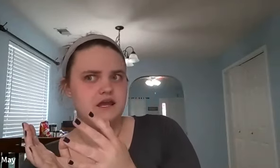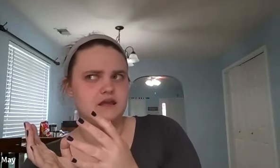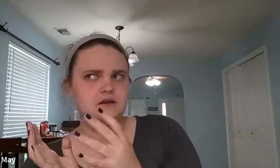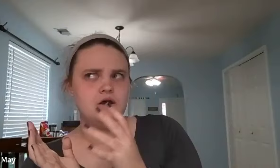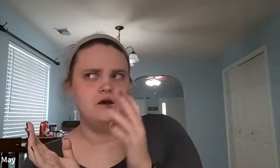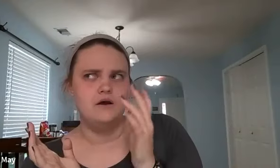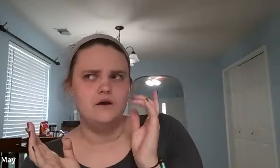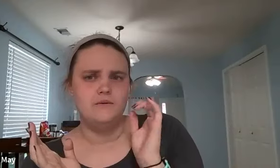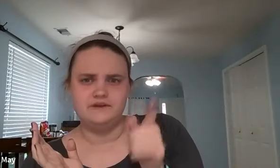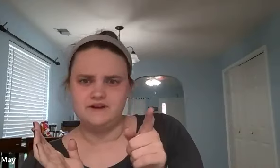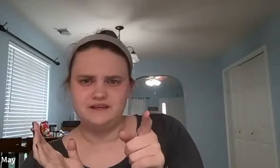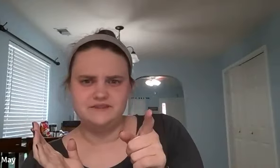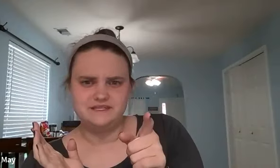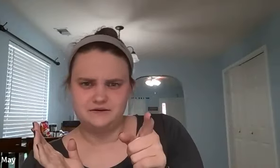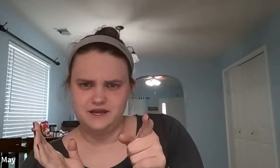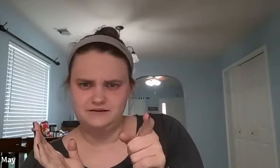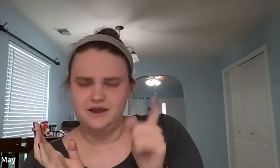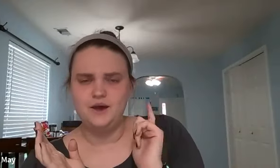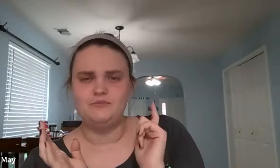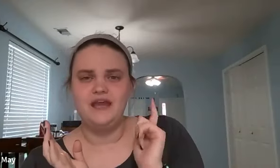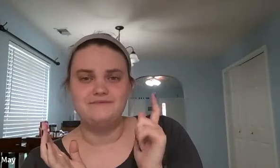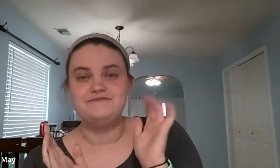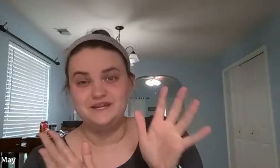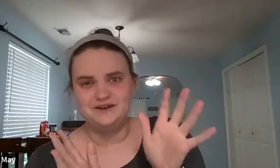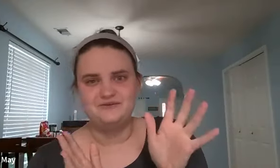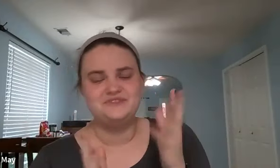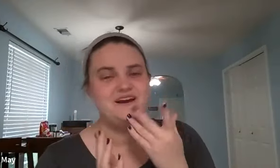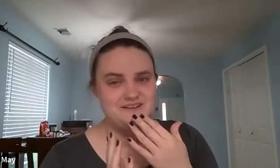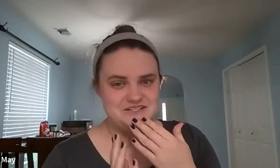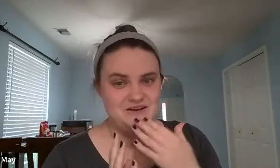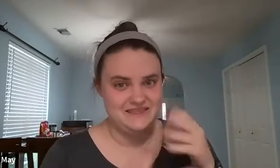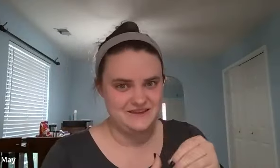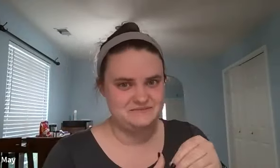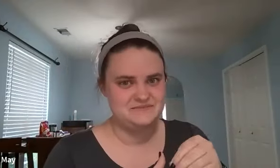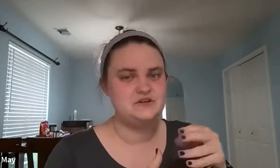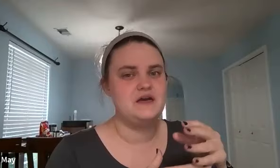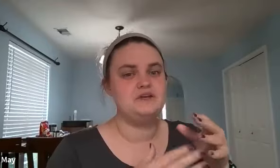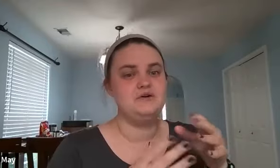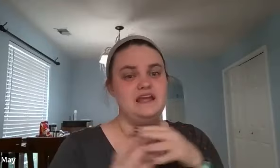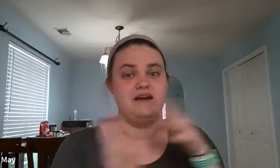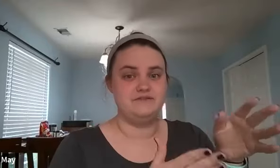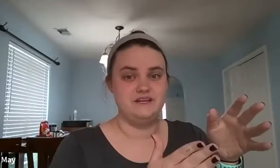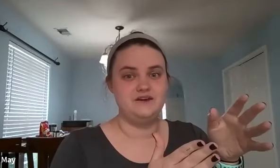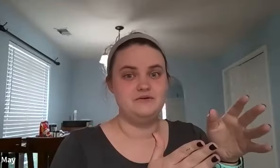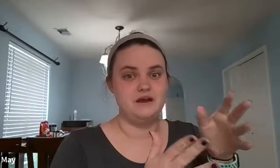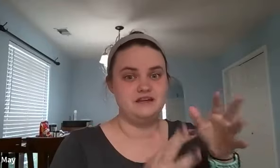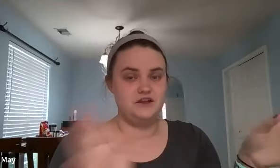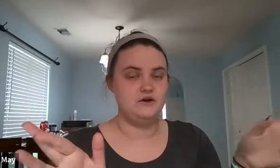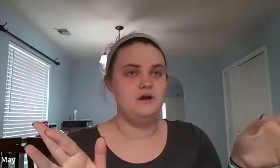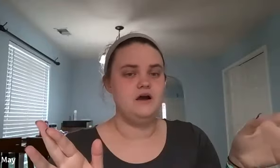And we have not given this out yet. We have a video with the colors in them. So that way you already have the video ready to go.